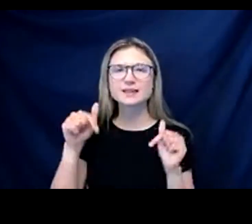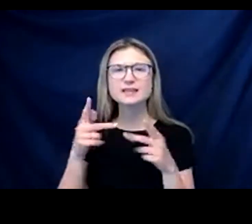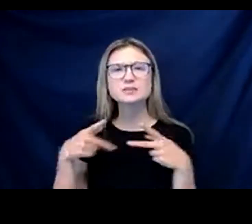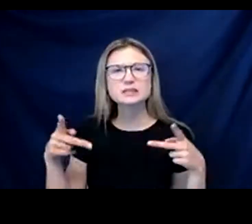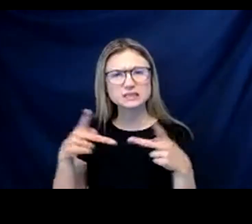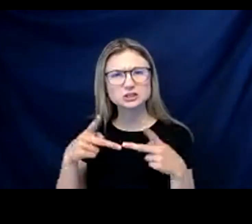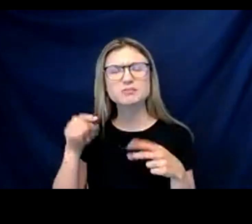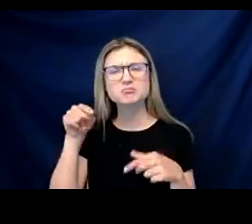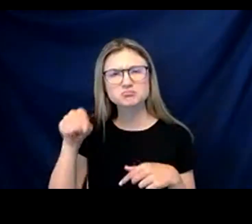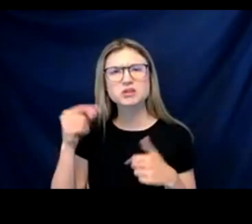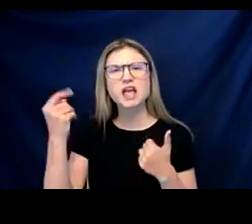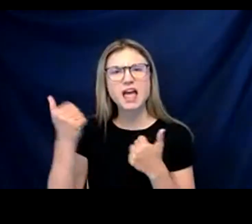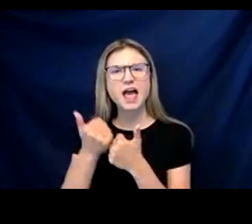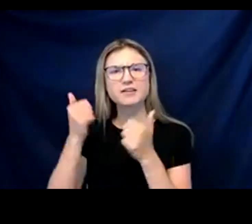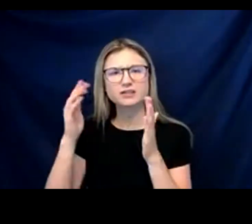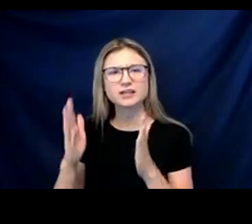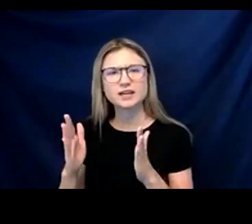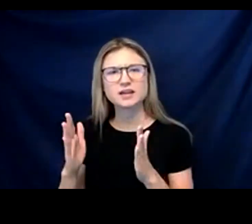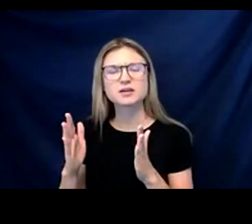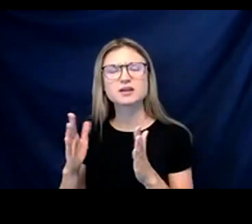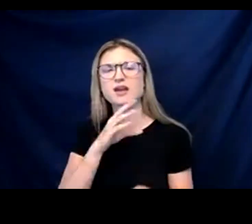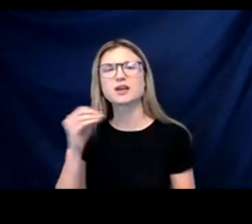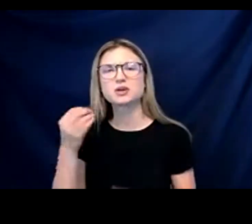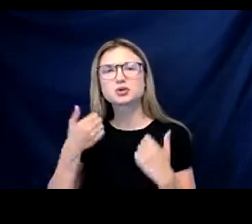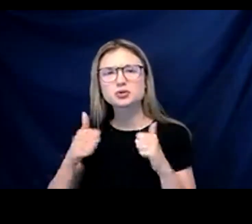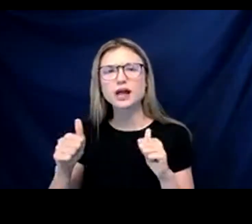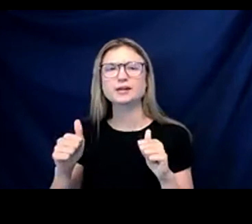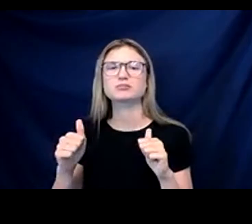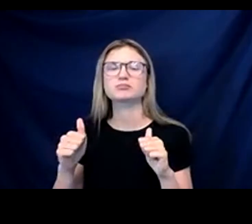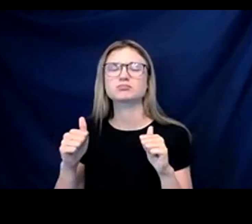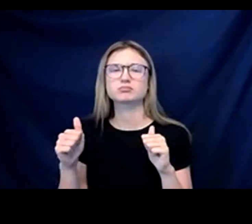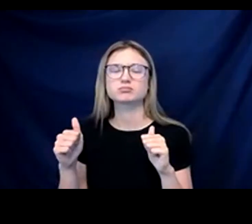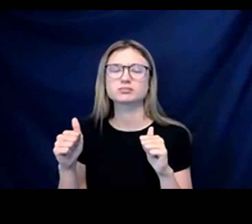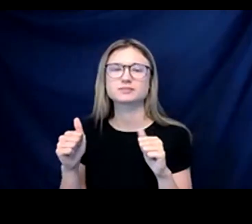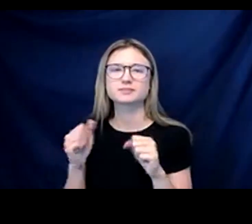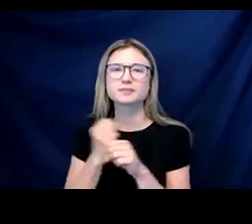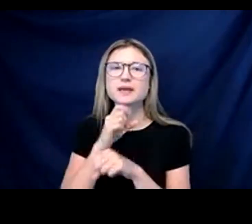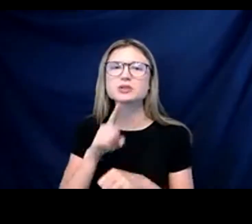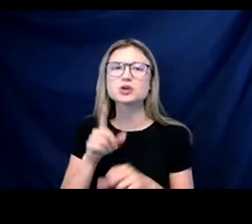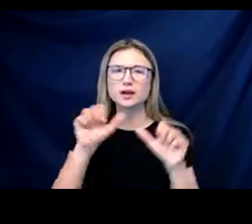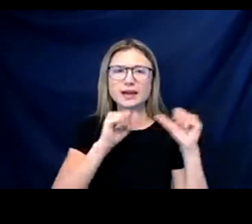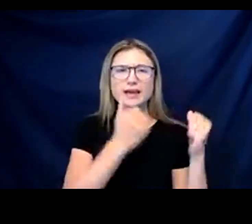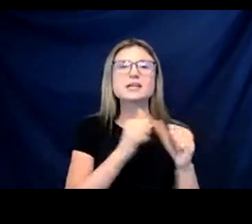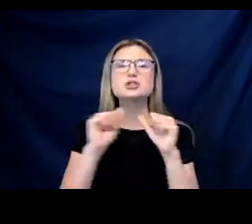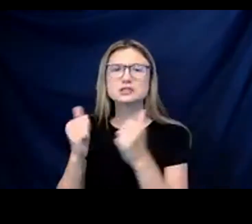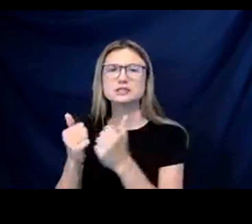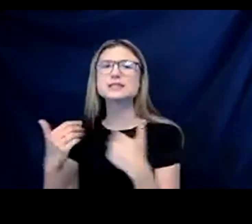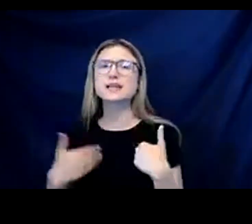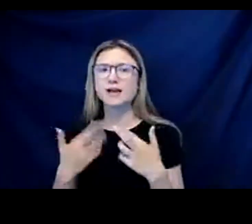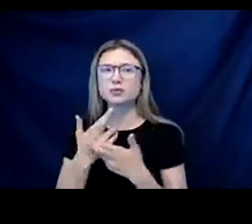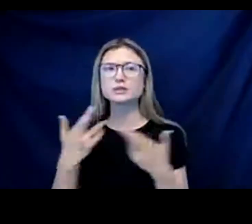and as an ombudsman and do something to try to make sure that agencies have the resources